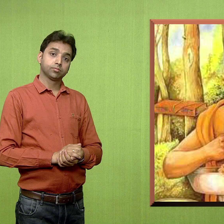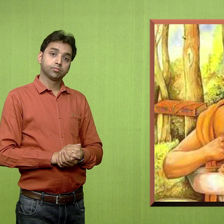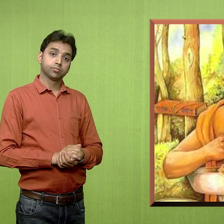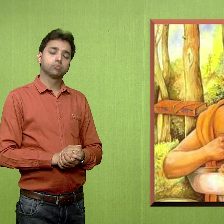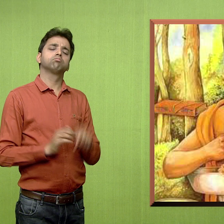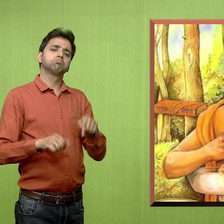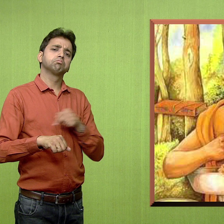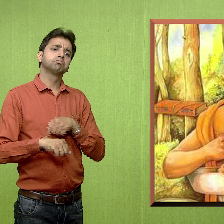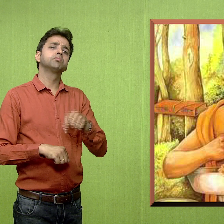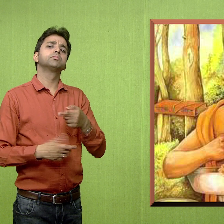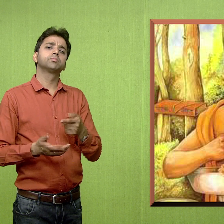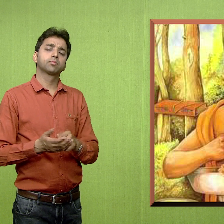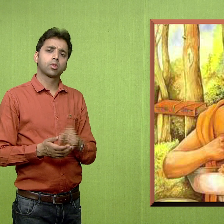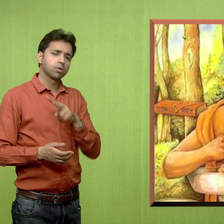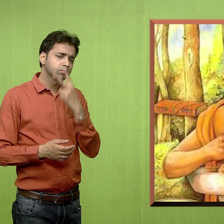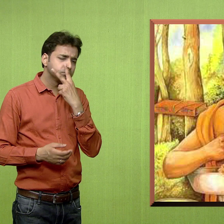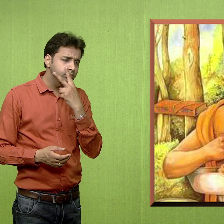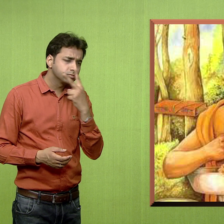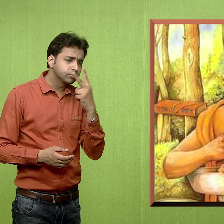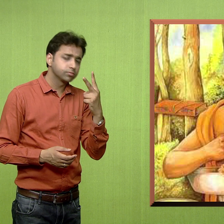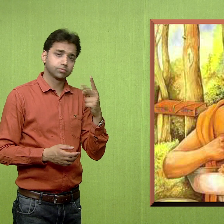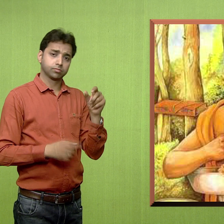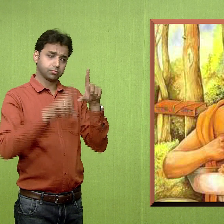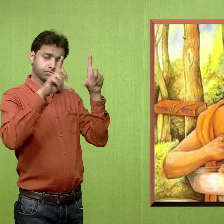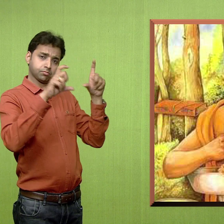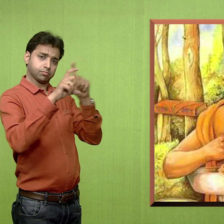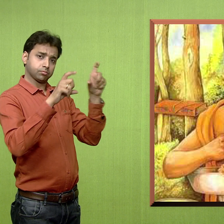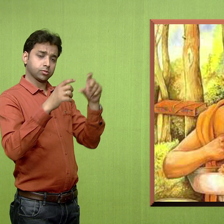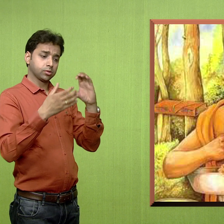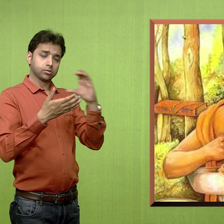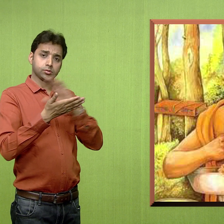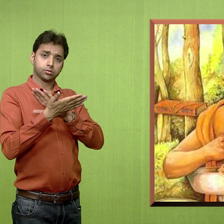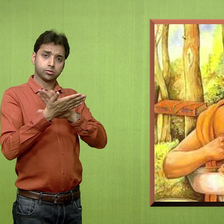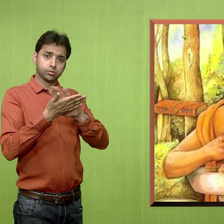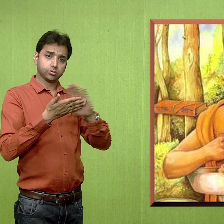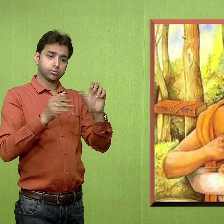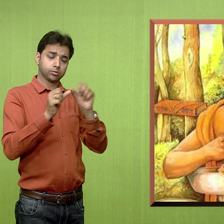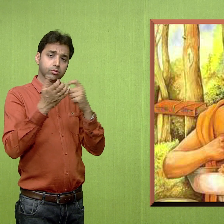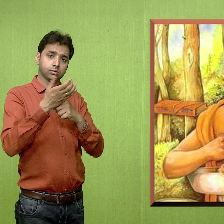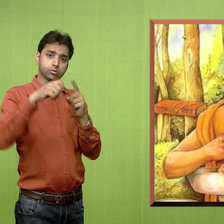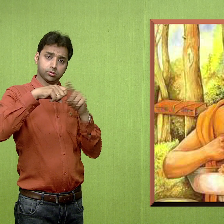Right now, you can see the picture of Charak on your TV screen.